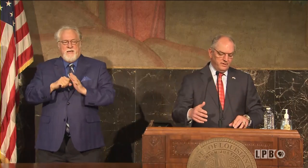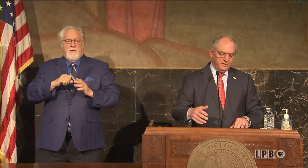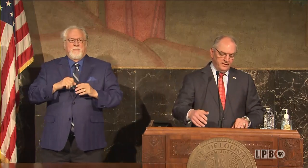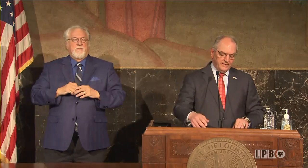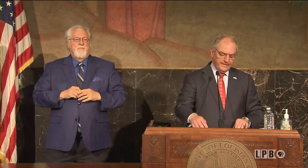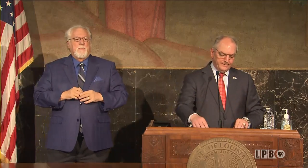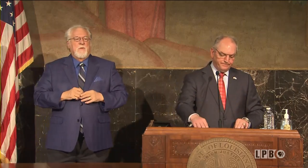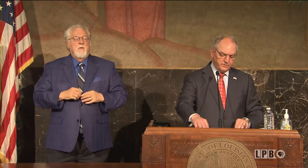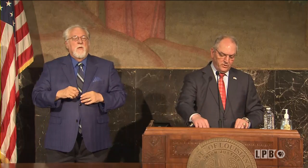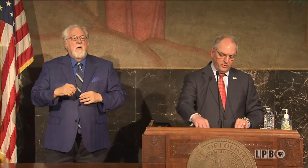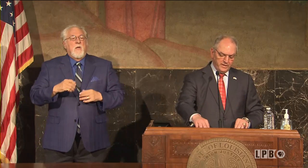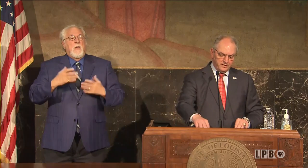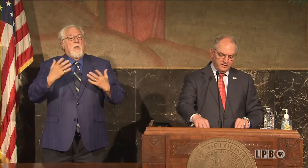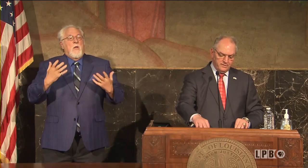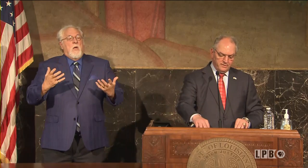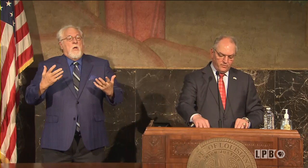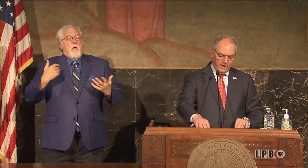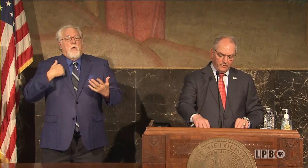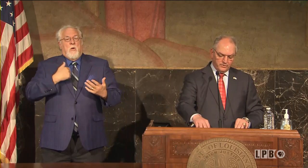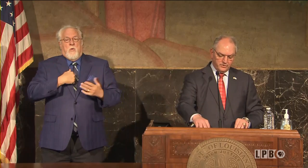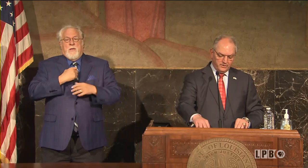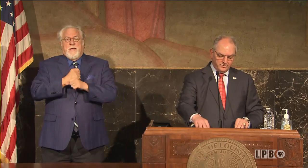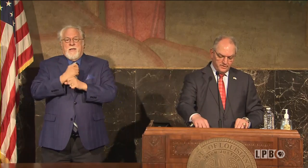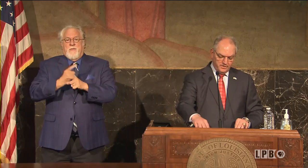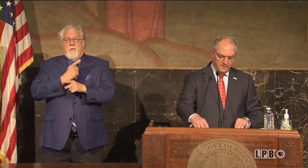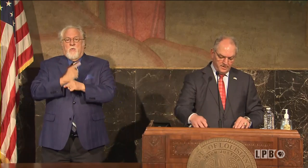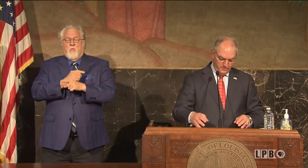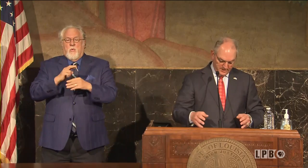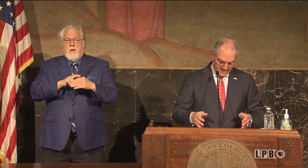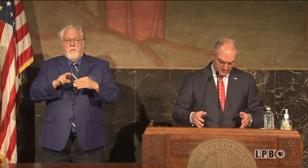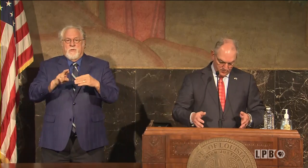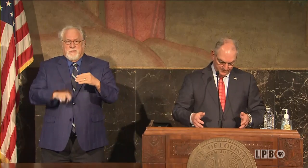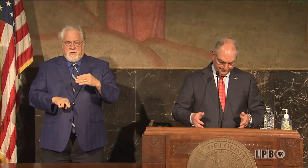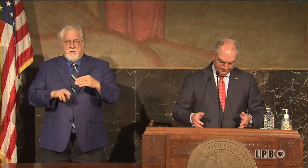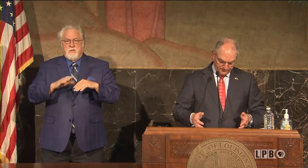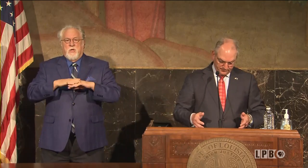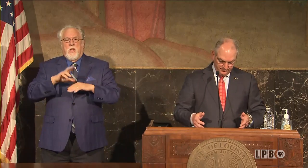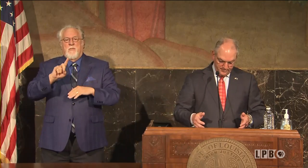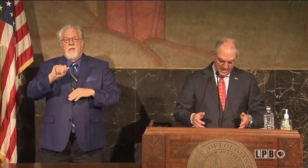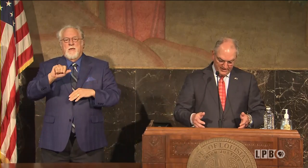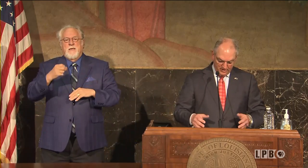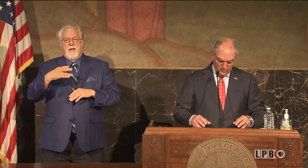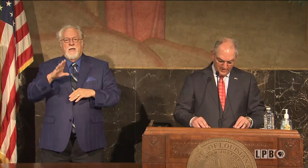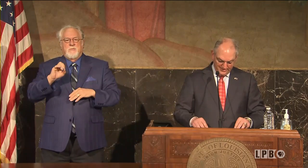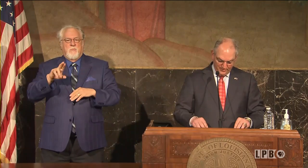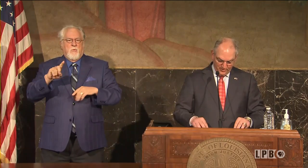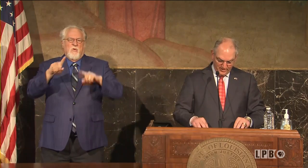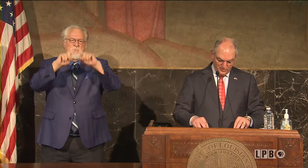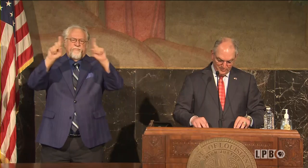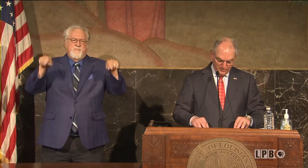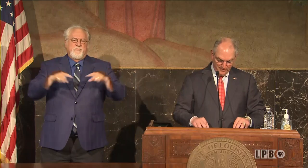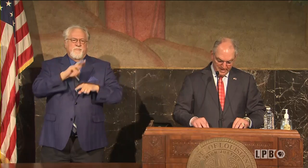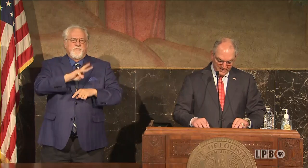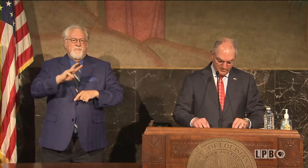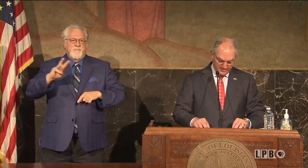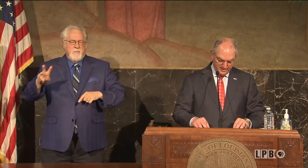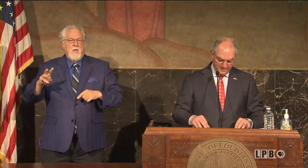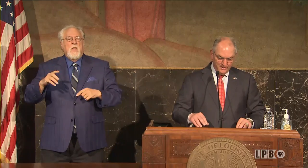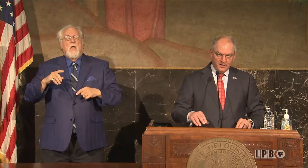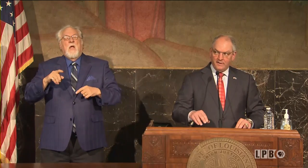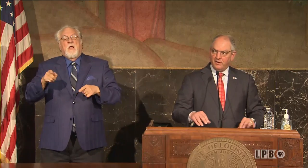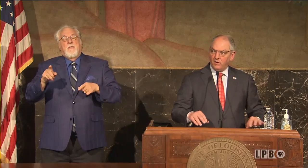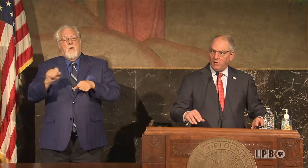dashboard so that we get the right results on the dashboard. As always, they're working to improve the